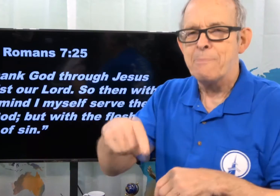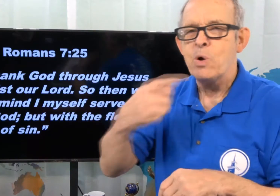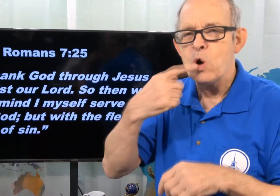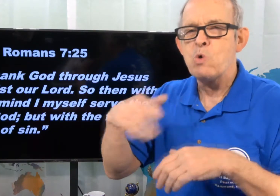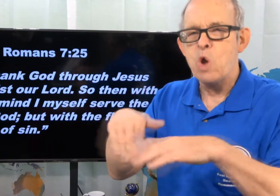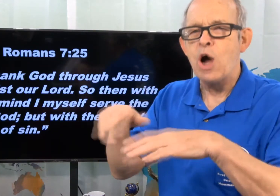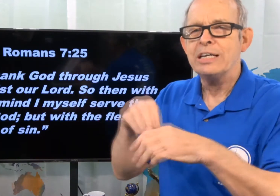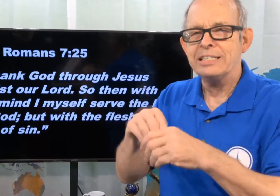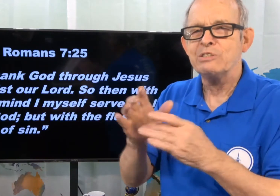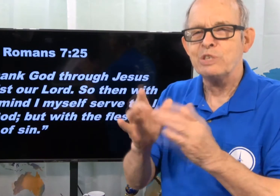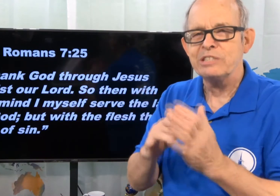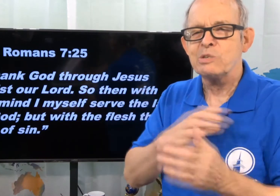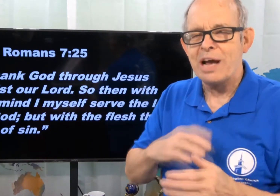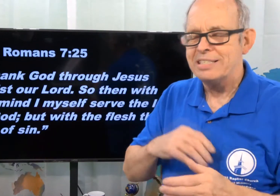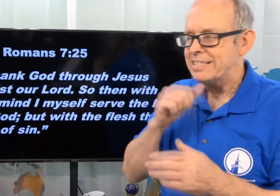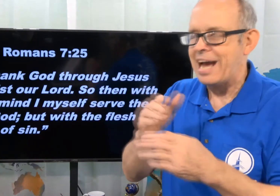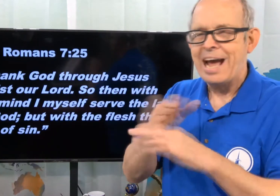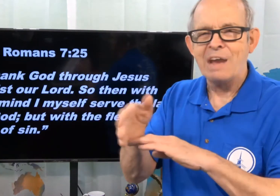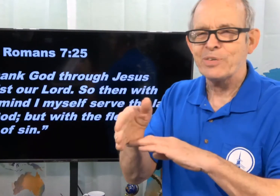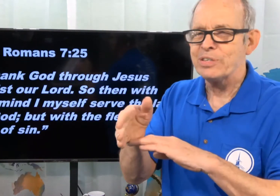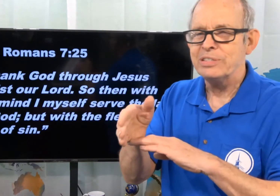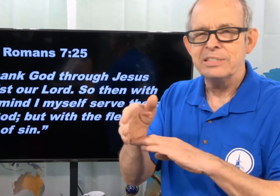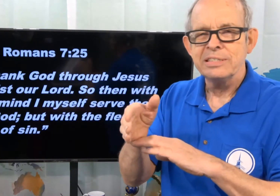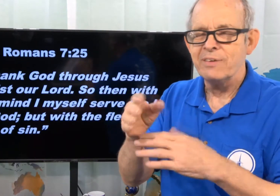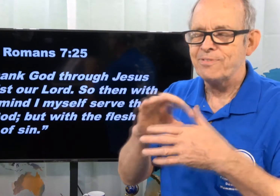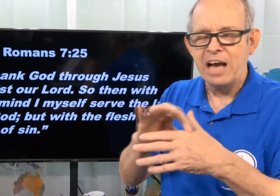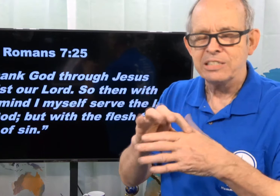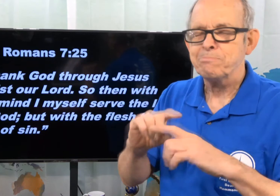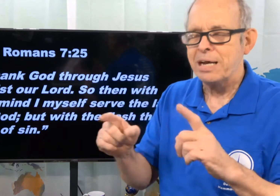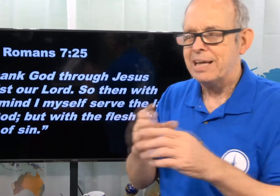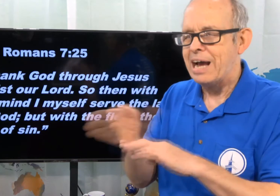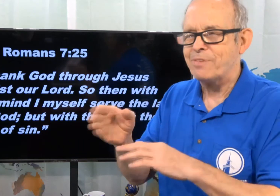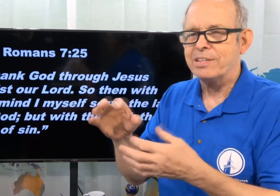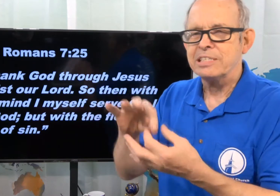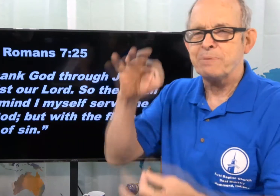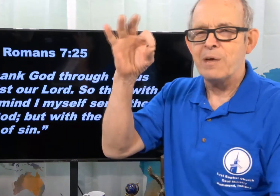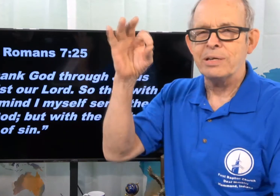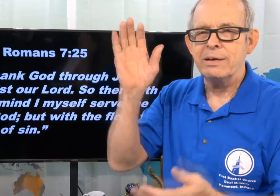who are in Jesus Christ, not after the flesh, but after the Spirit.